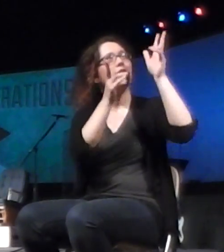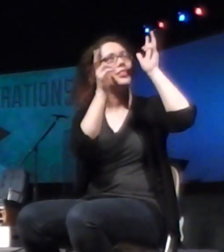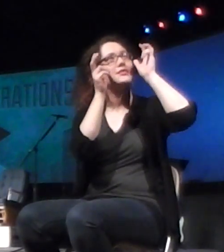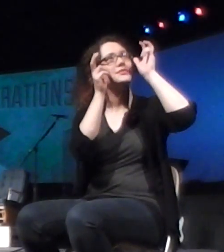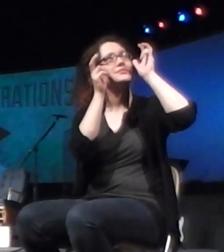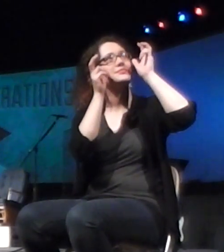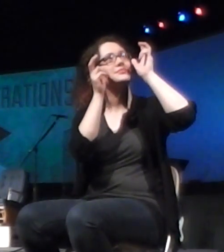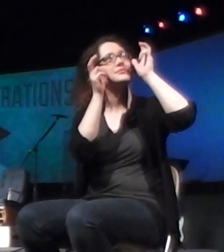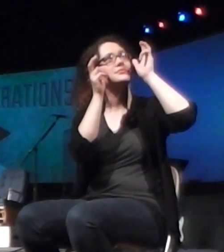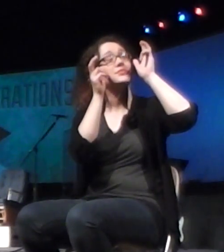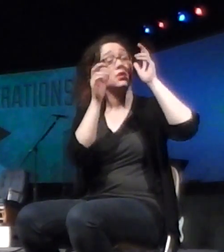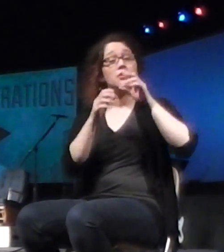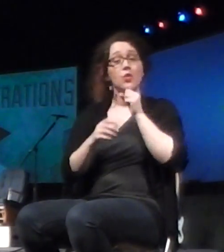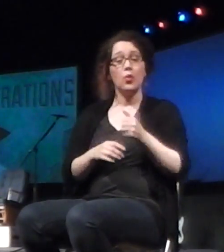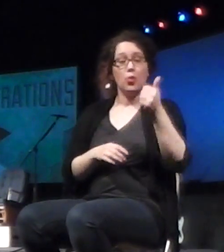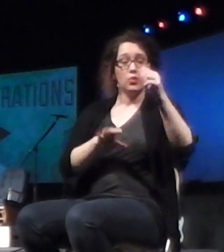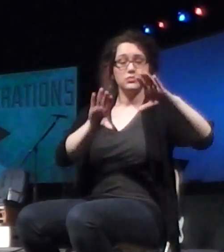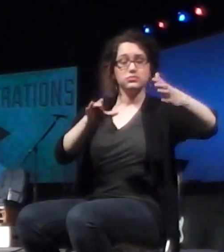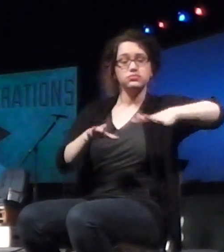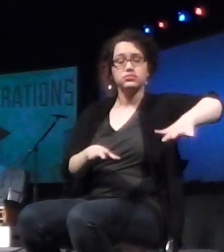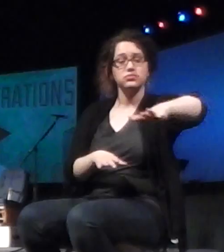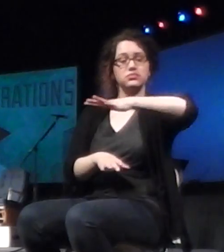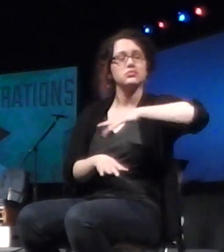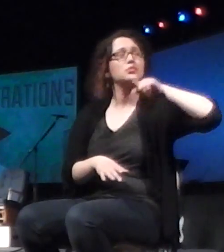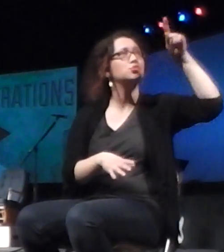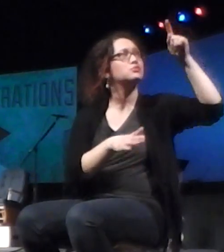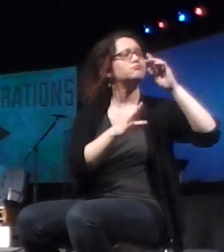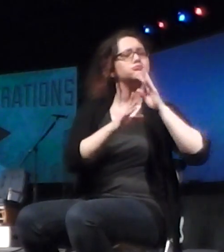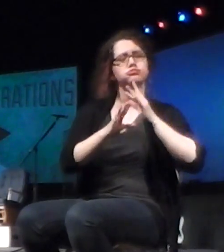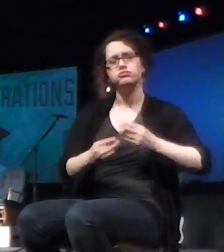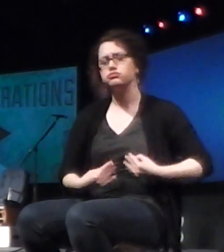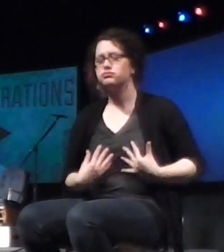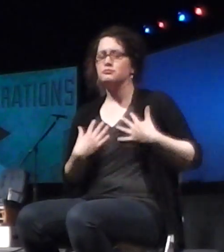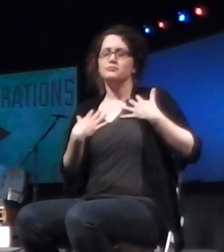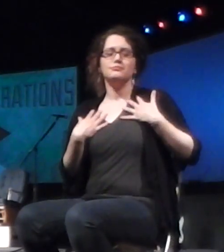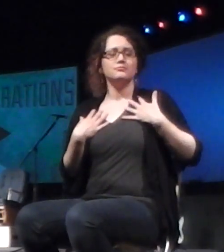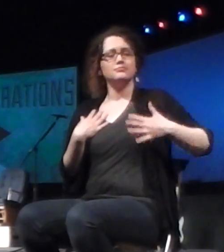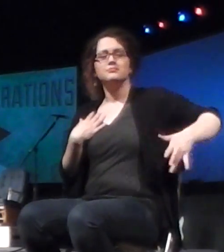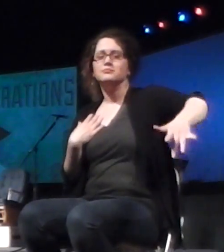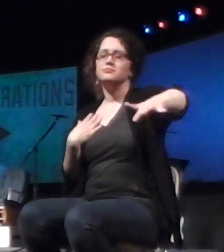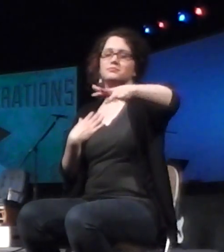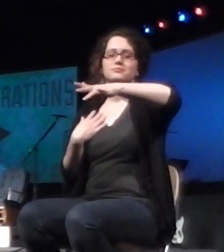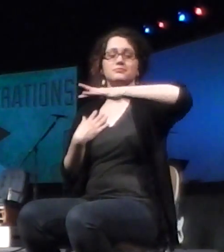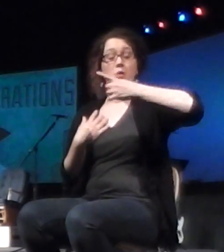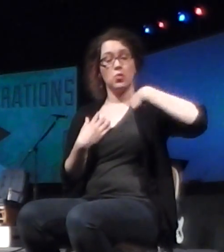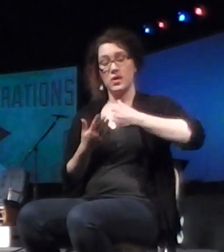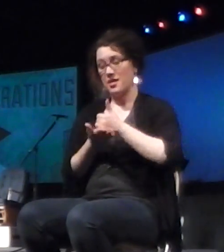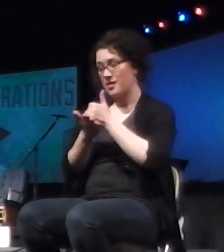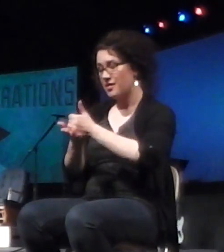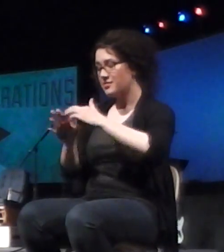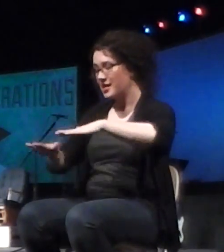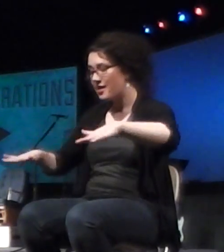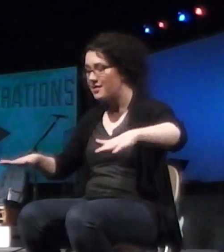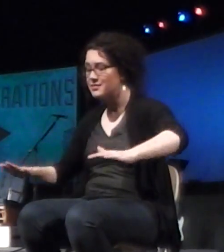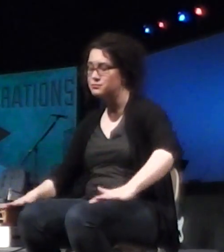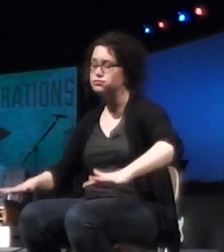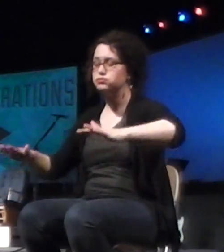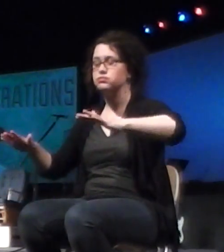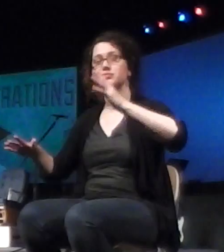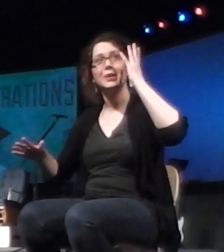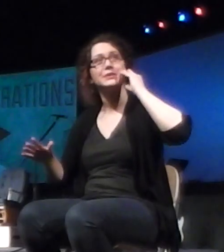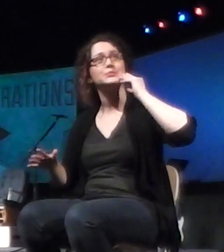generation? God, would you allow us to hear your voice in a fresh way as we help our kids experience you?